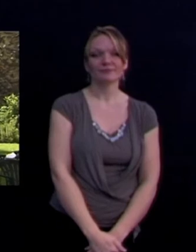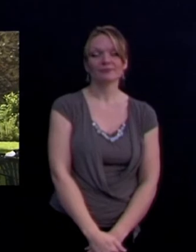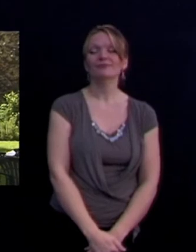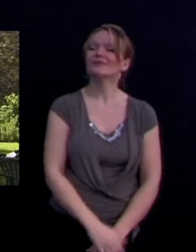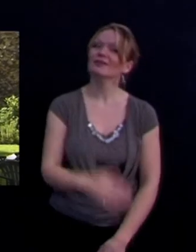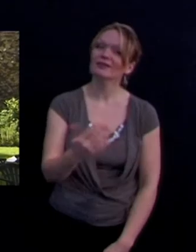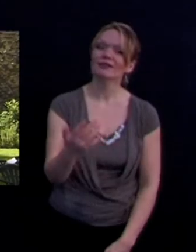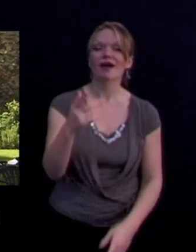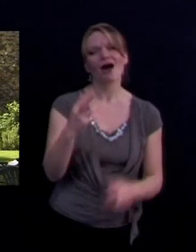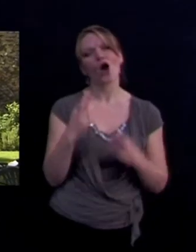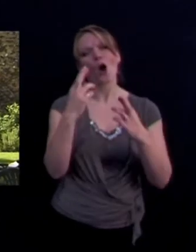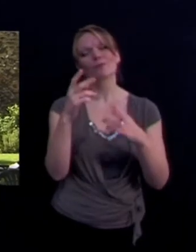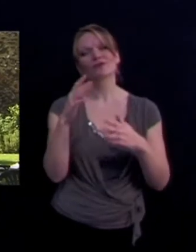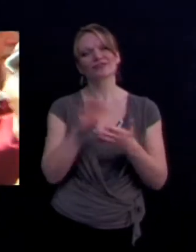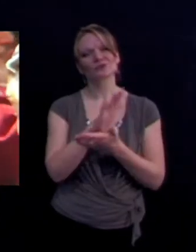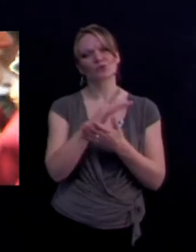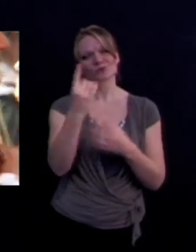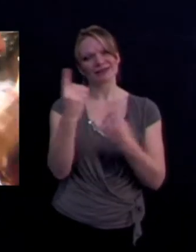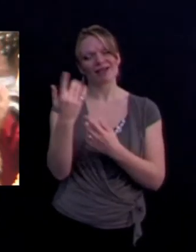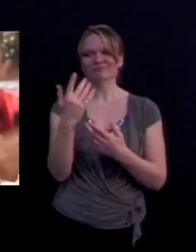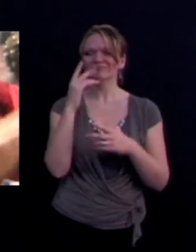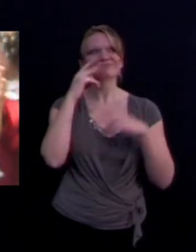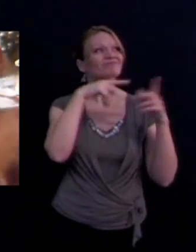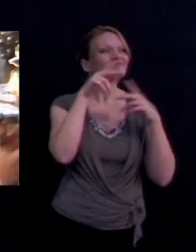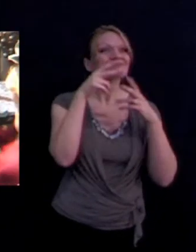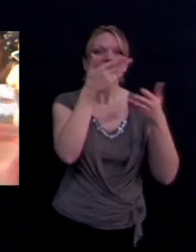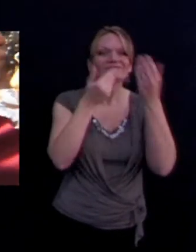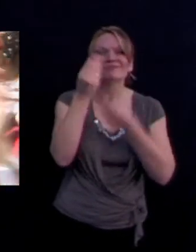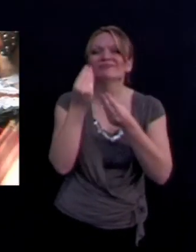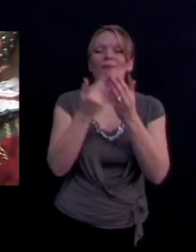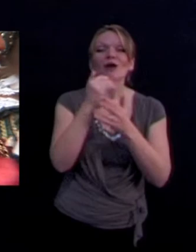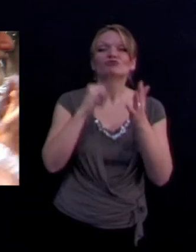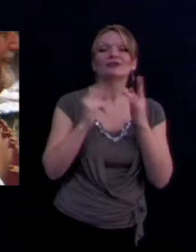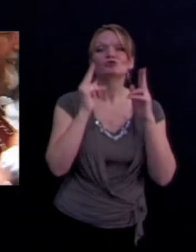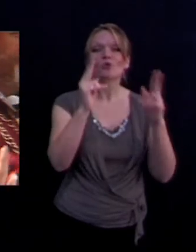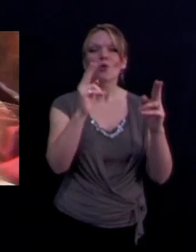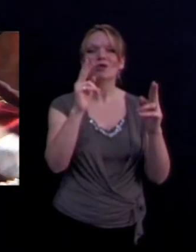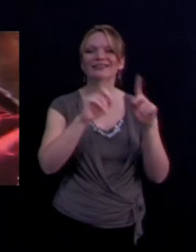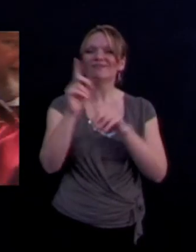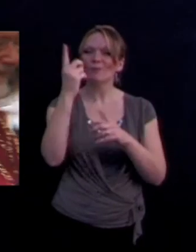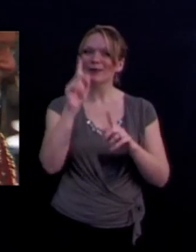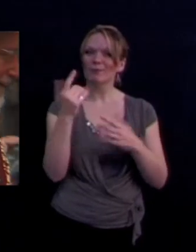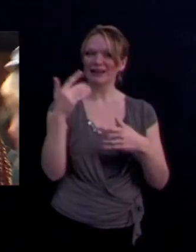Well, I do hope you've enjoyed finding out about Strangers' Hall and the people who lived here over the centuries.